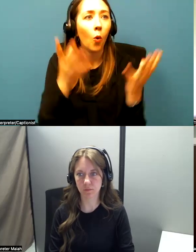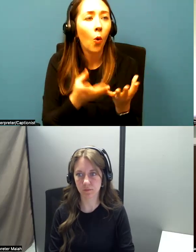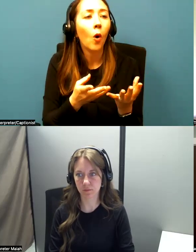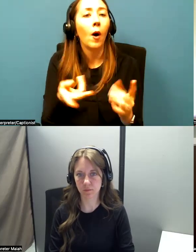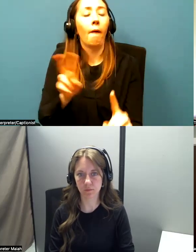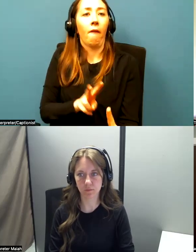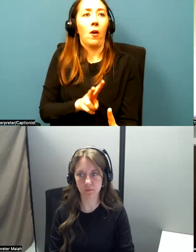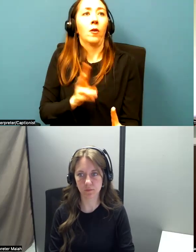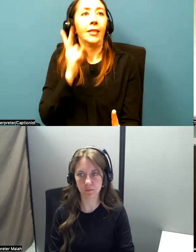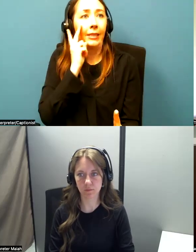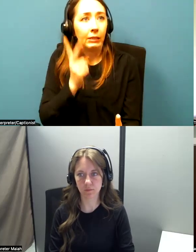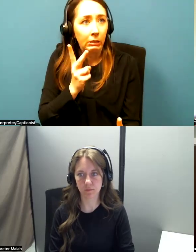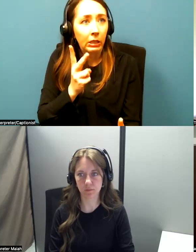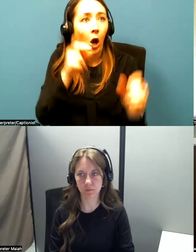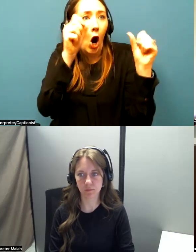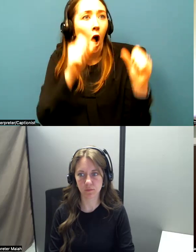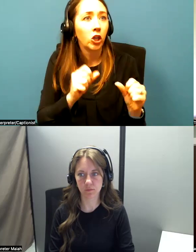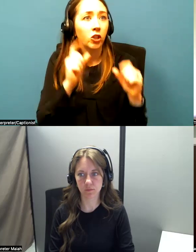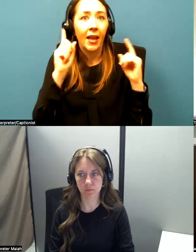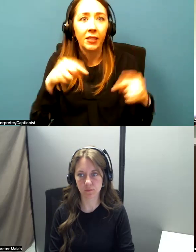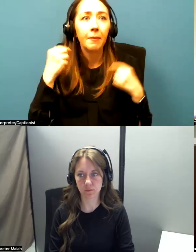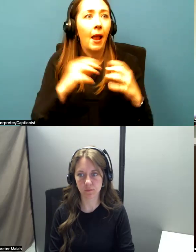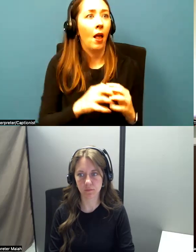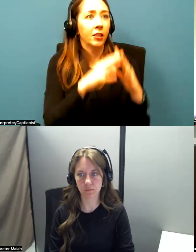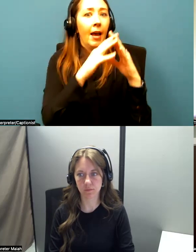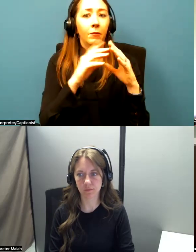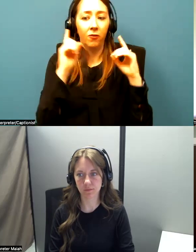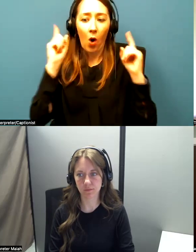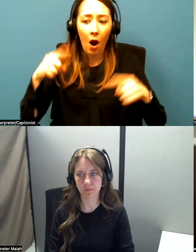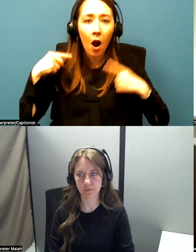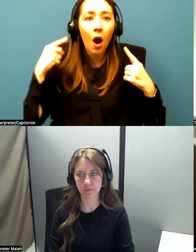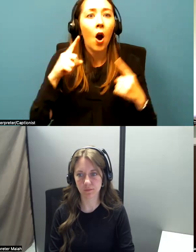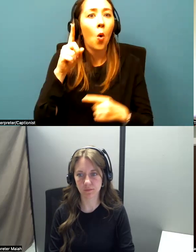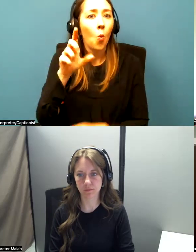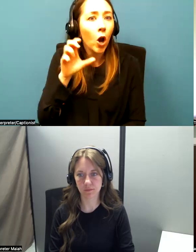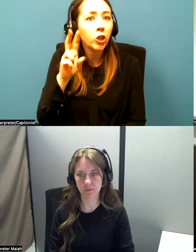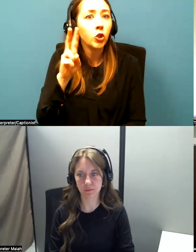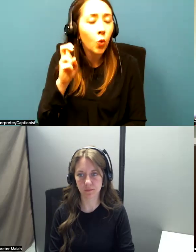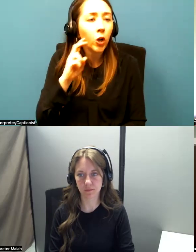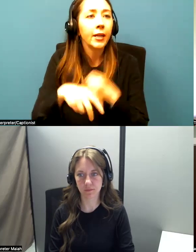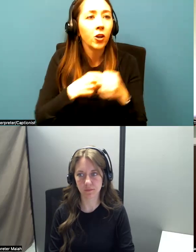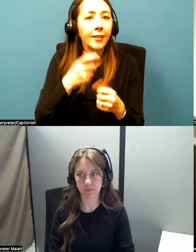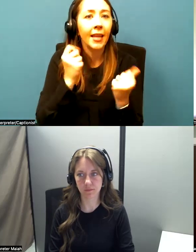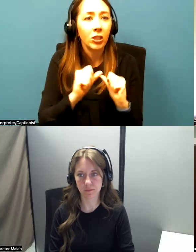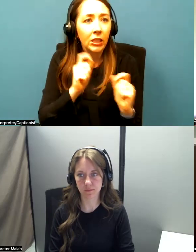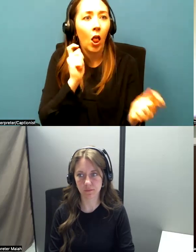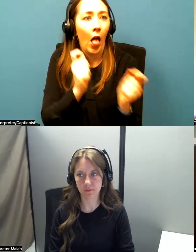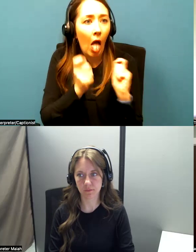see architecture like that that's been there for hundreds of years, and is still evolving right